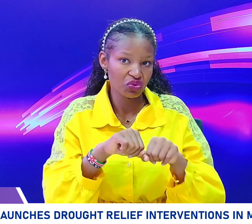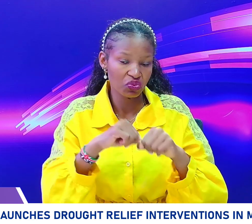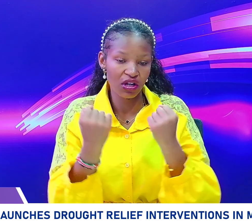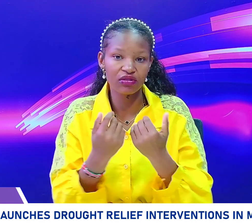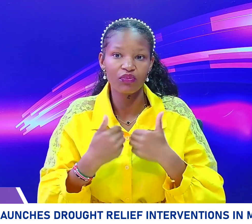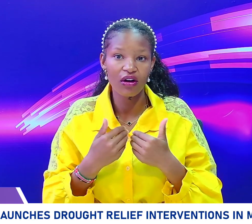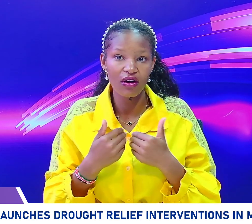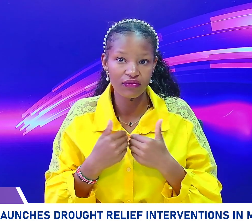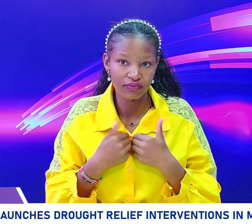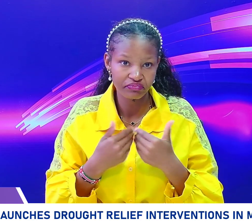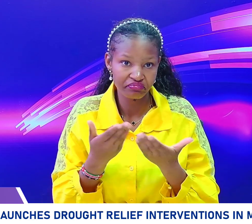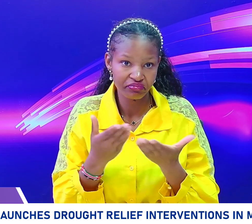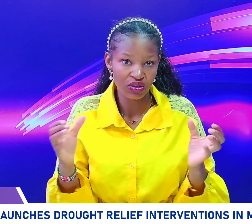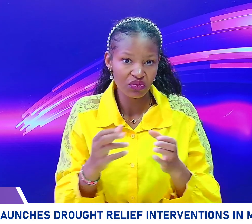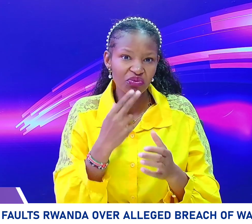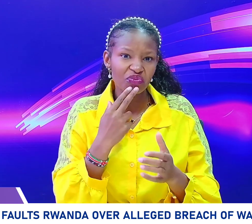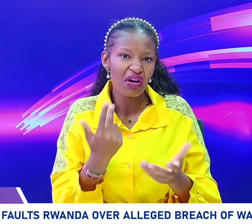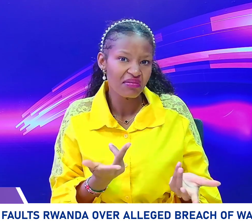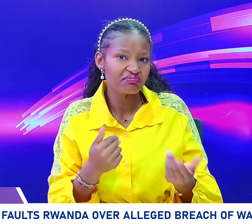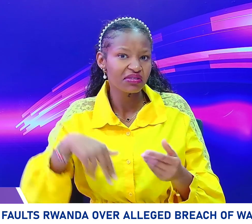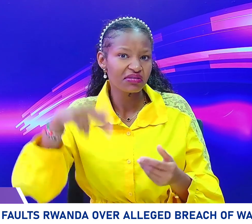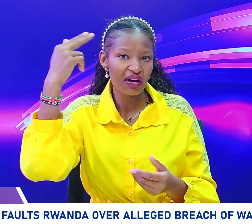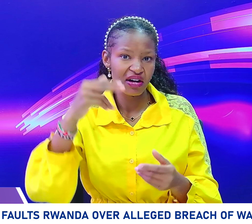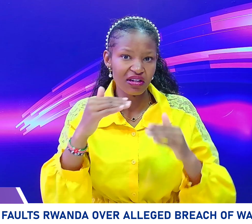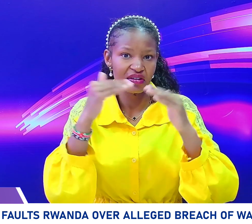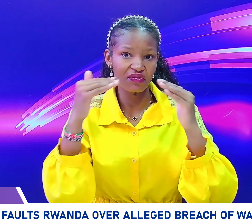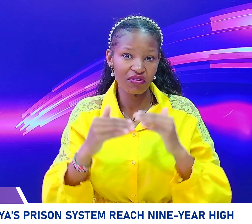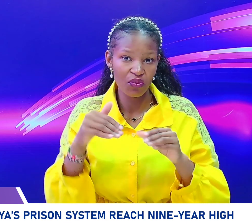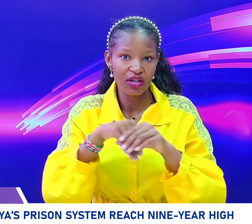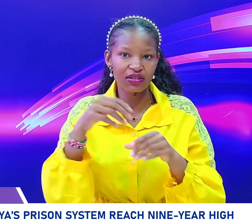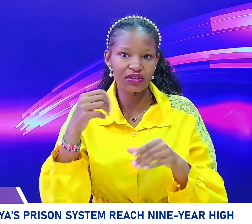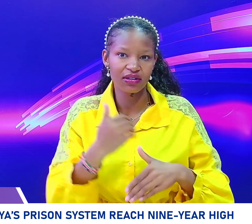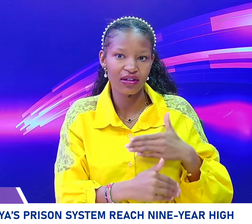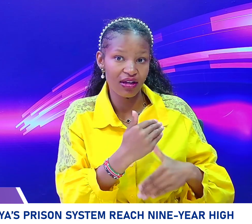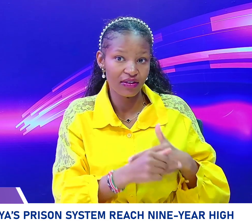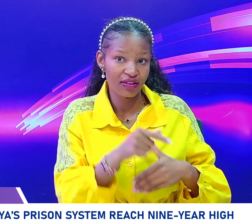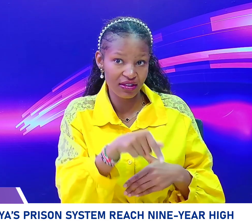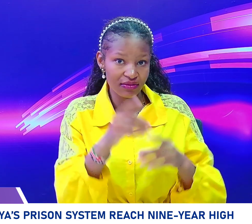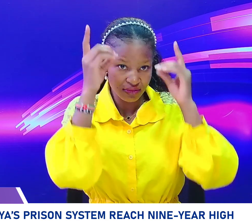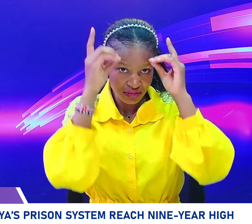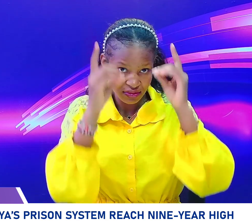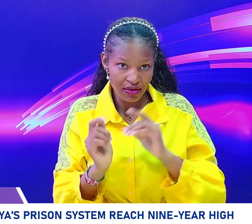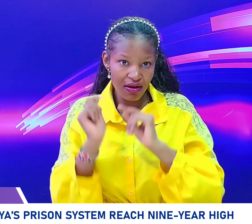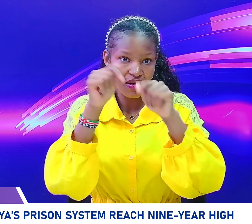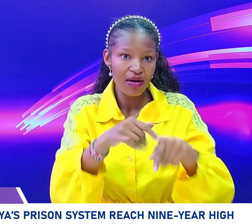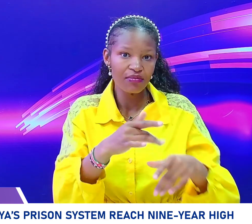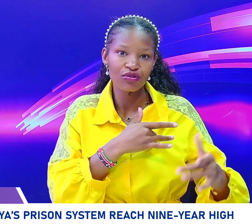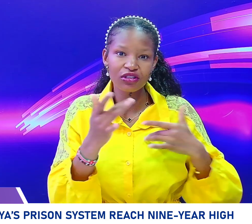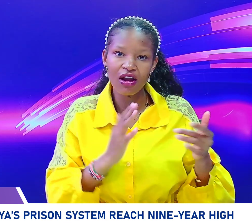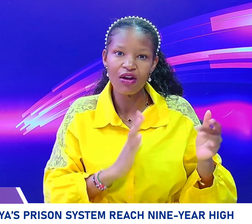deaths in Kenya's prison system have surged to the highest level in nearly a decade, raising concerns over